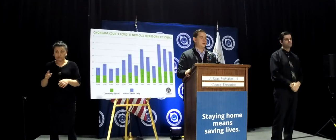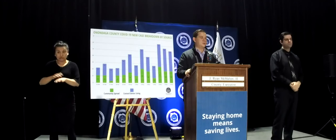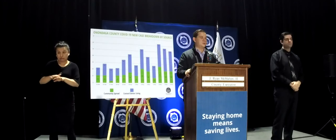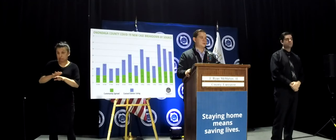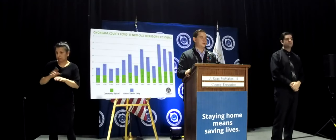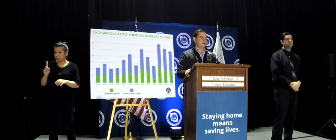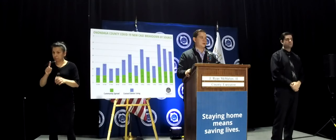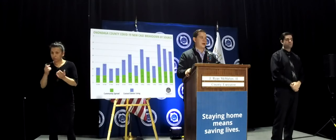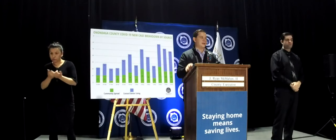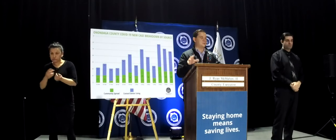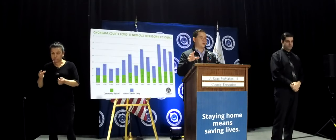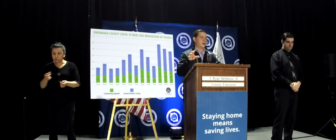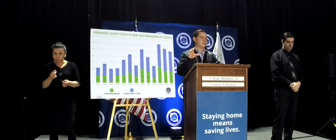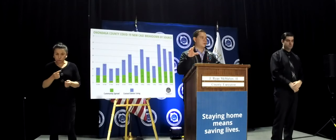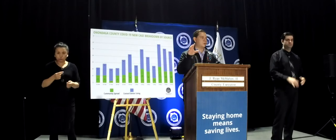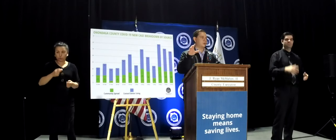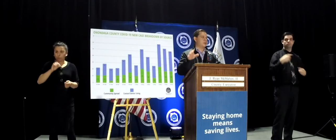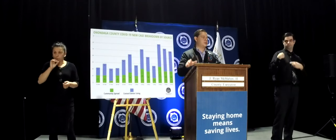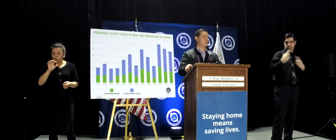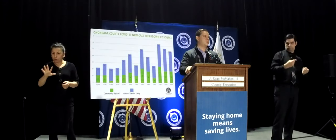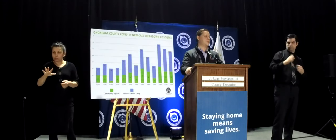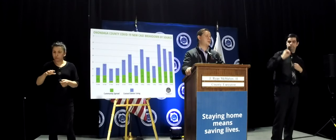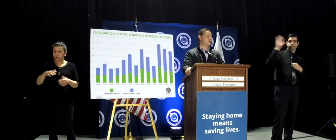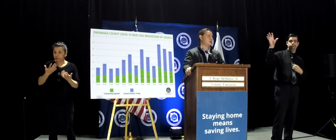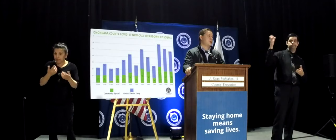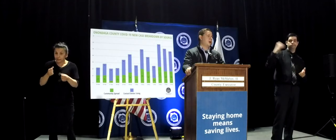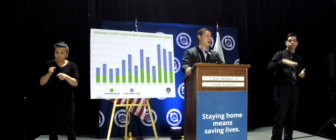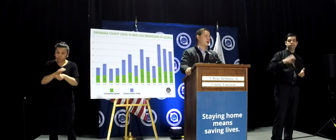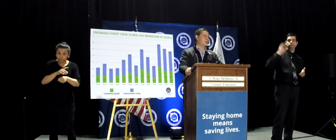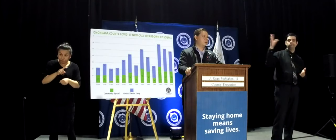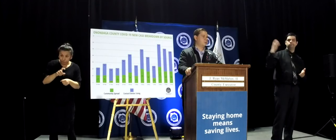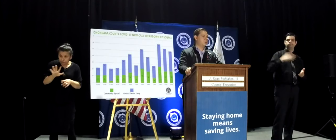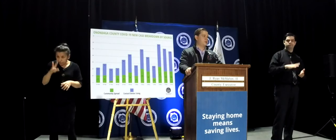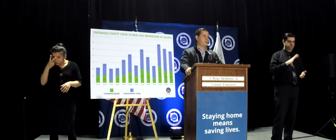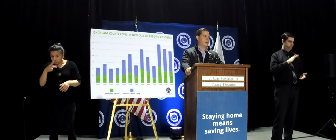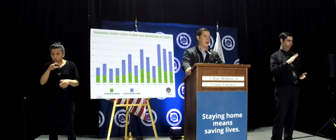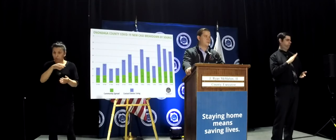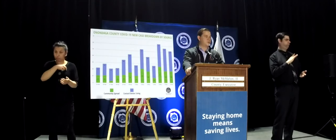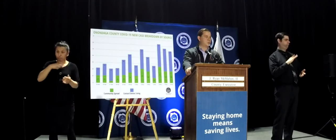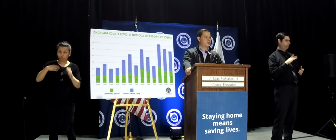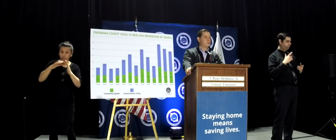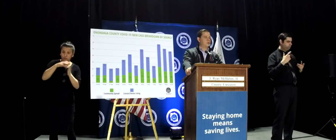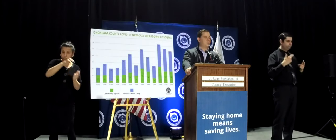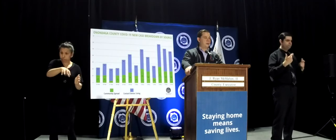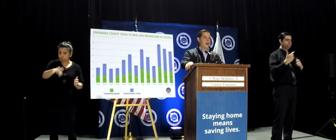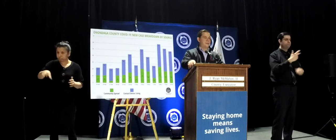and each hospital has their own relationships with the